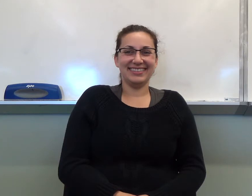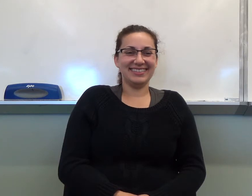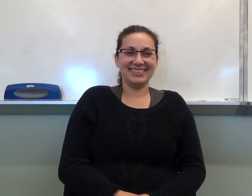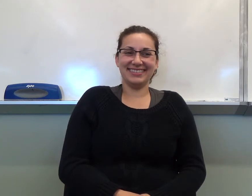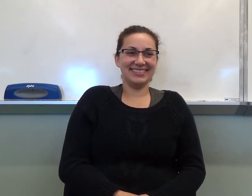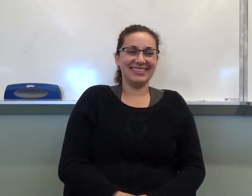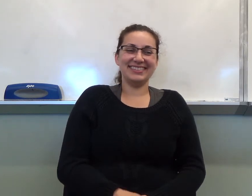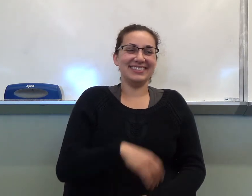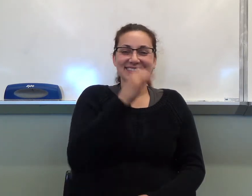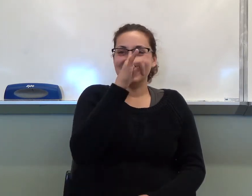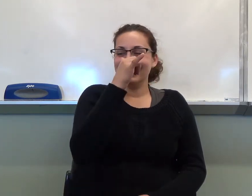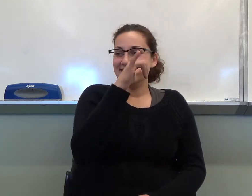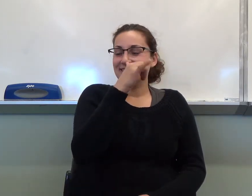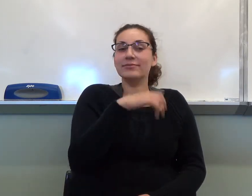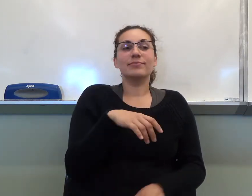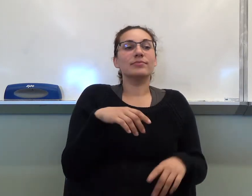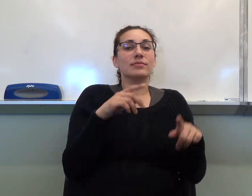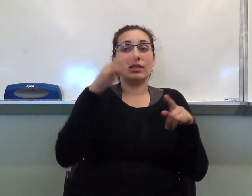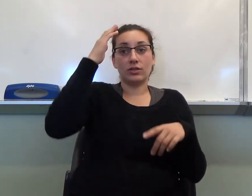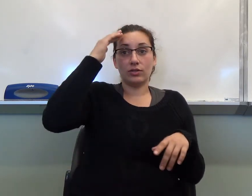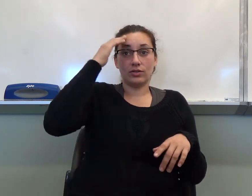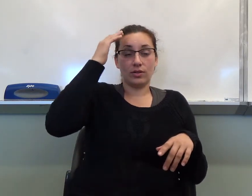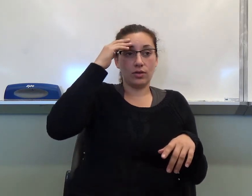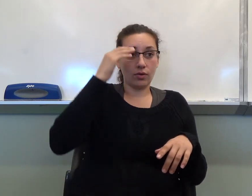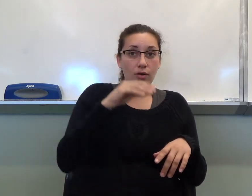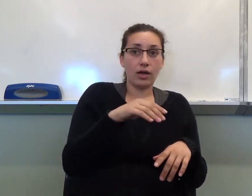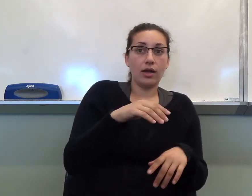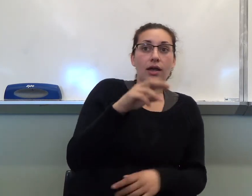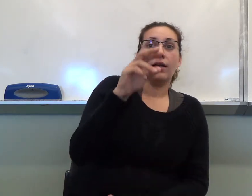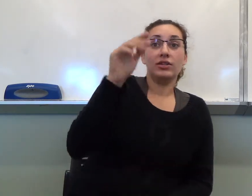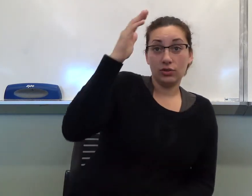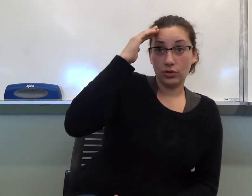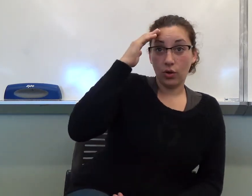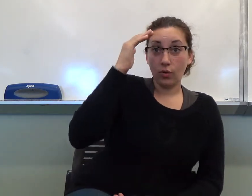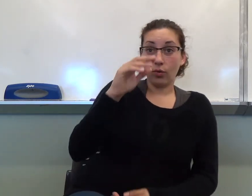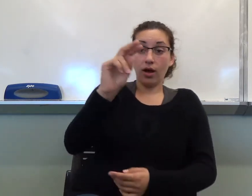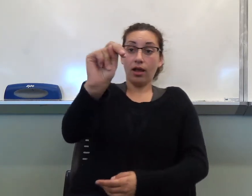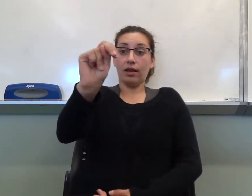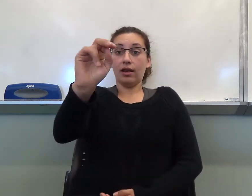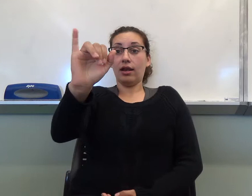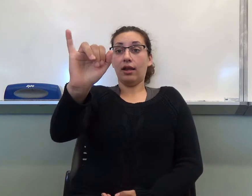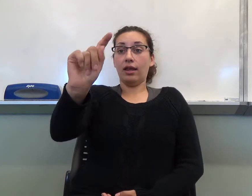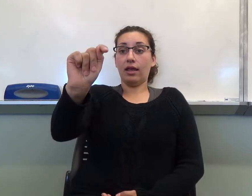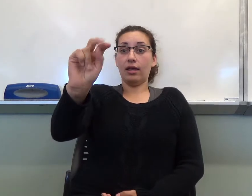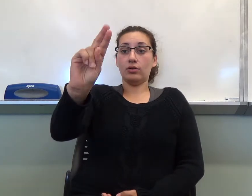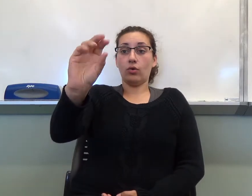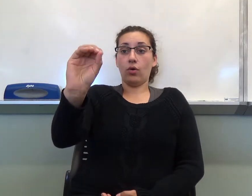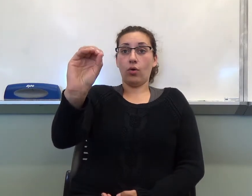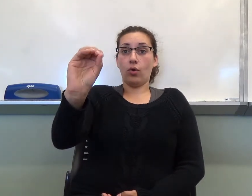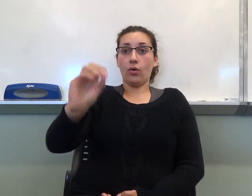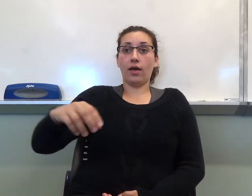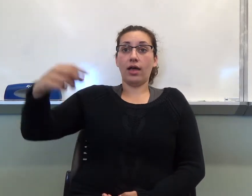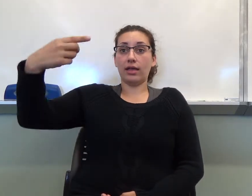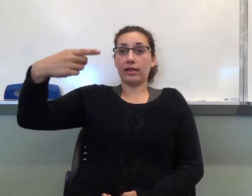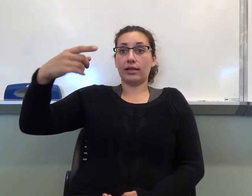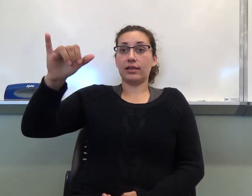is the stuff that blows stuff up, you know? Really, that's what it is. But you give it in very small amounts, 200